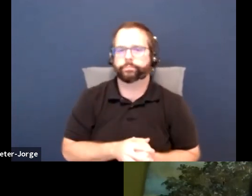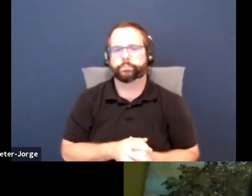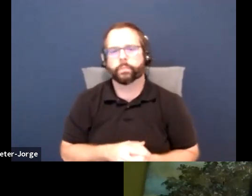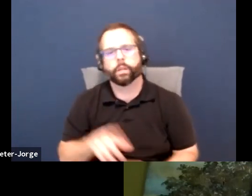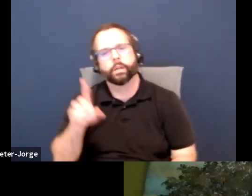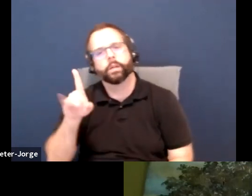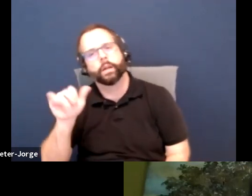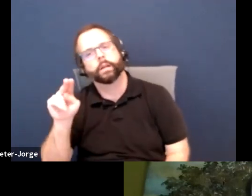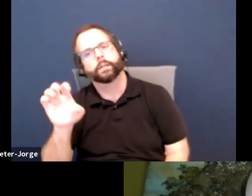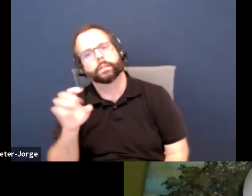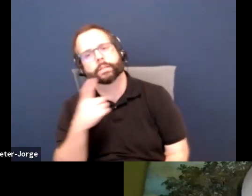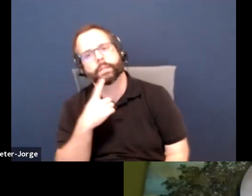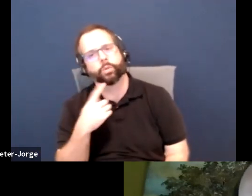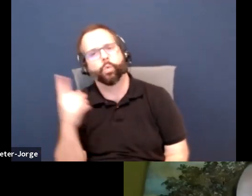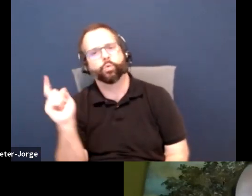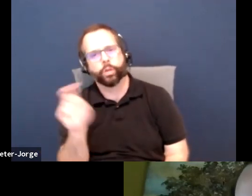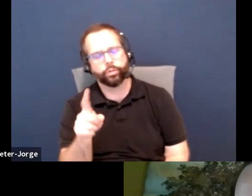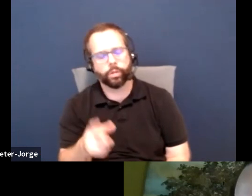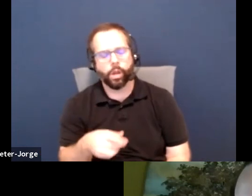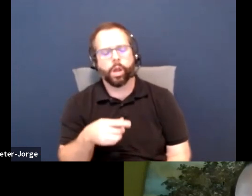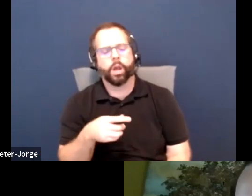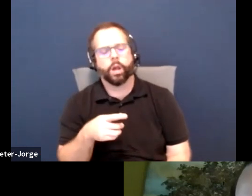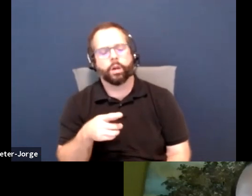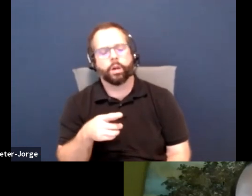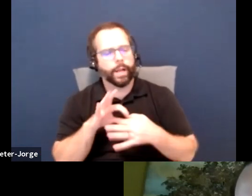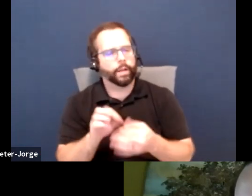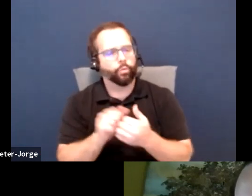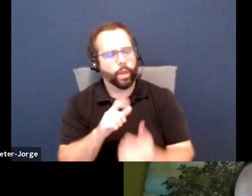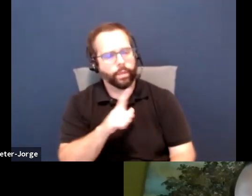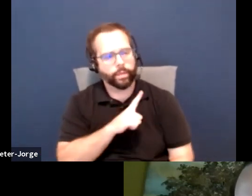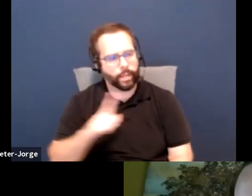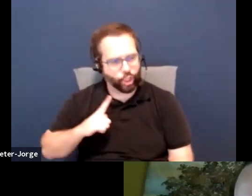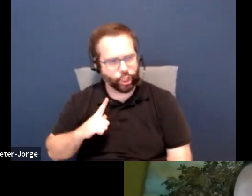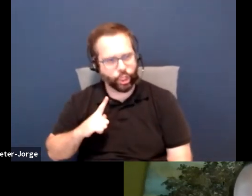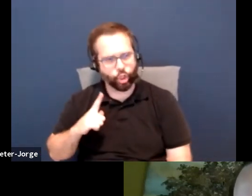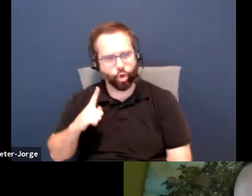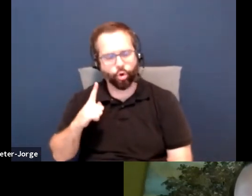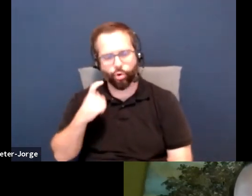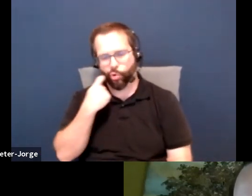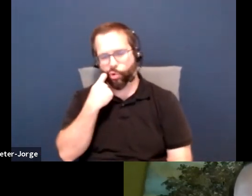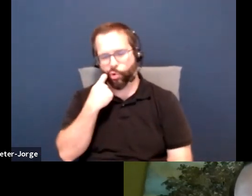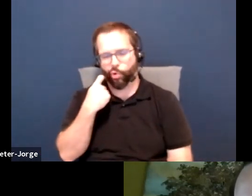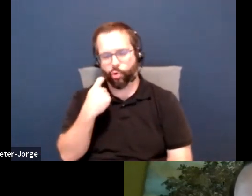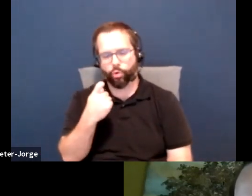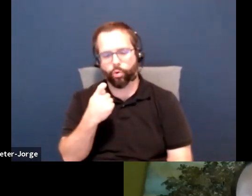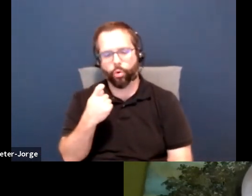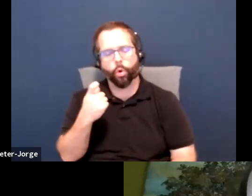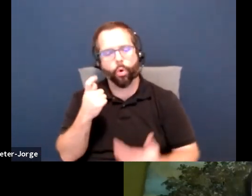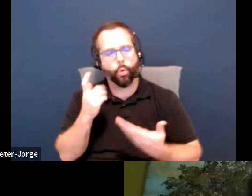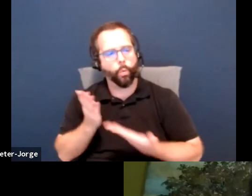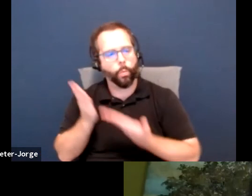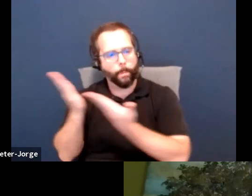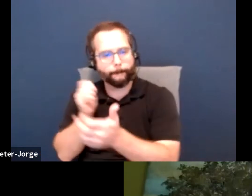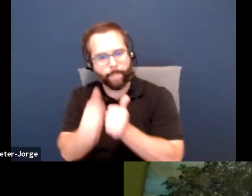legislation that we brought forward. I'm going to drop the link to the legislation and the specific wording of those